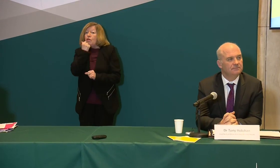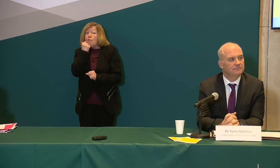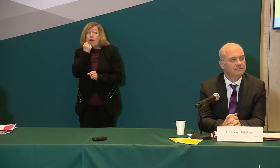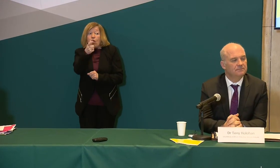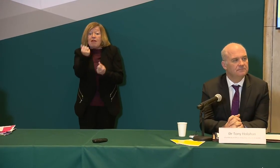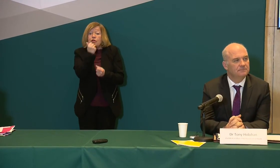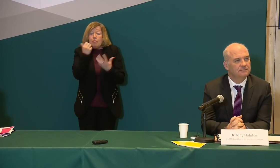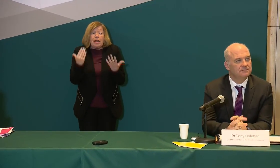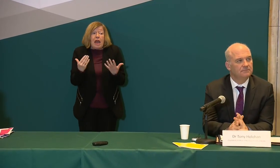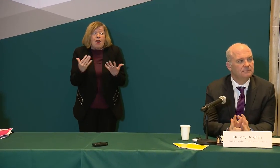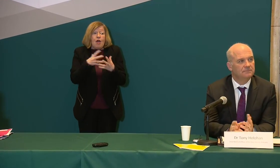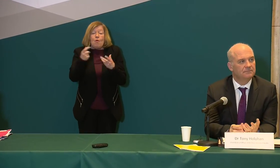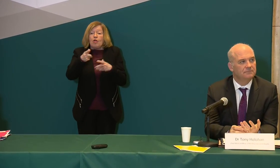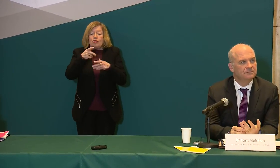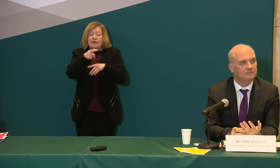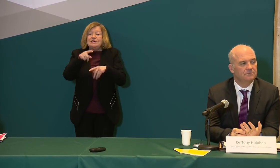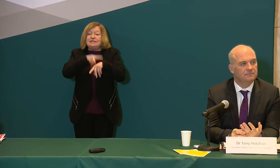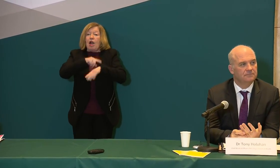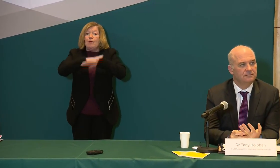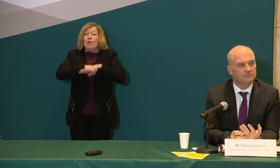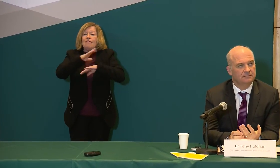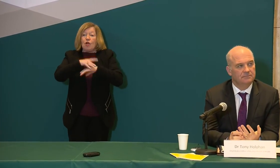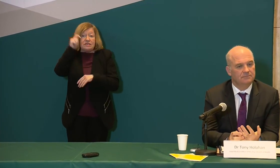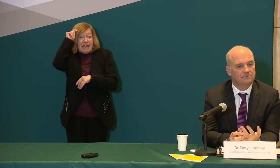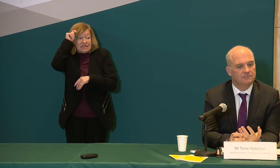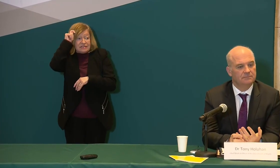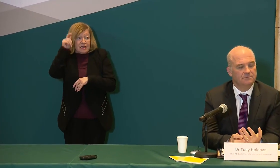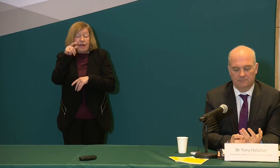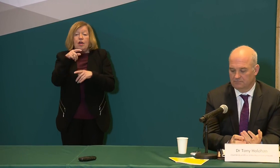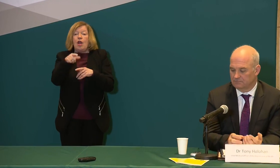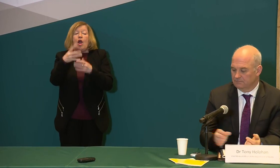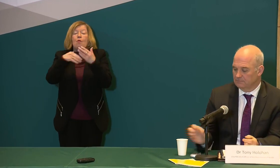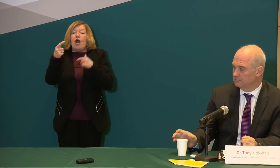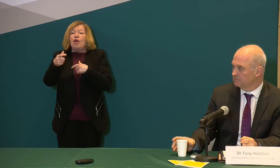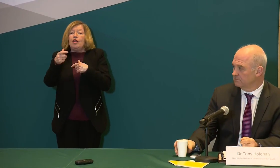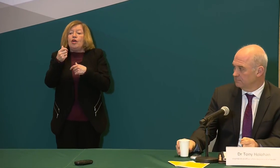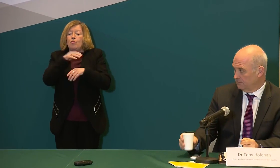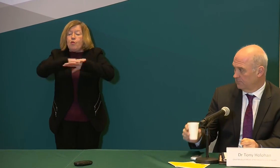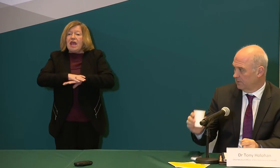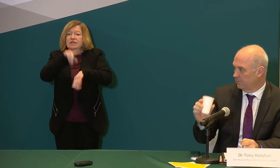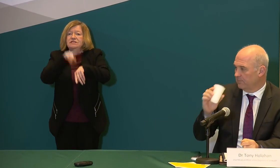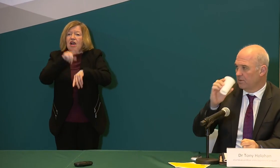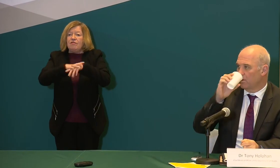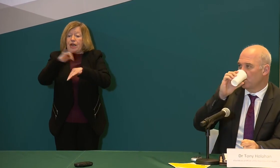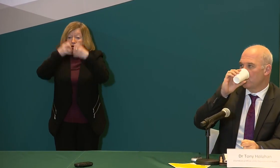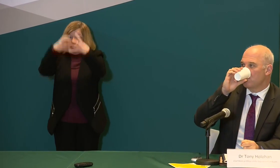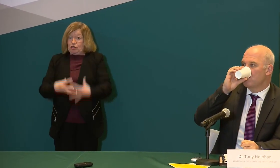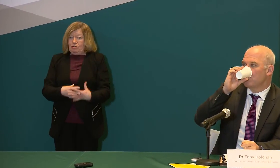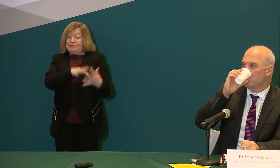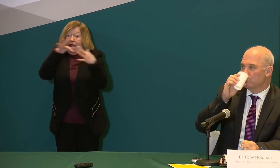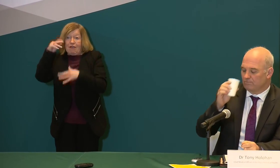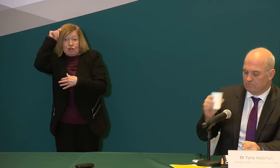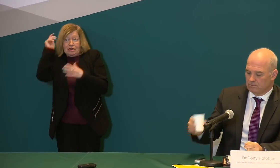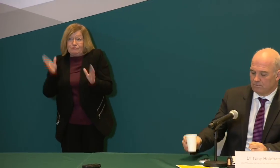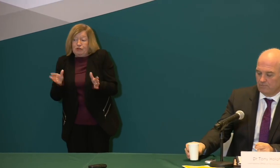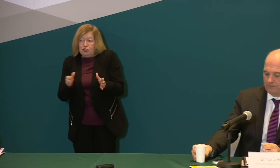now on what the average wait time is for a test, and also what's the average wait time to get a result once that test has been